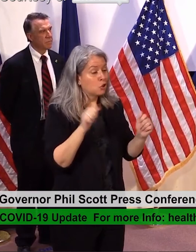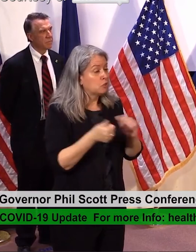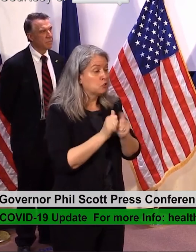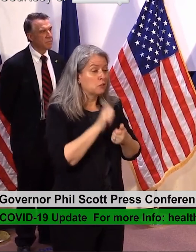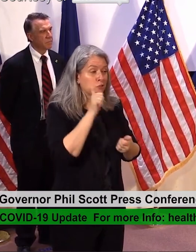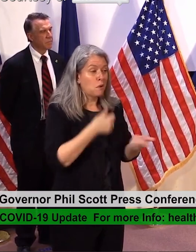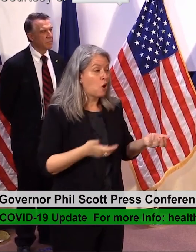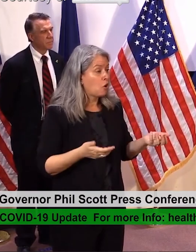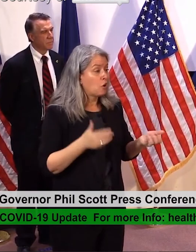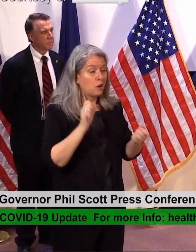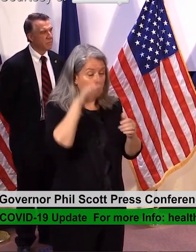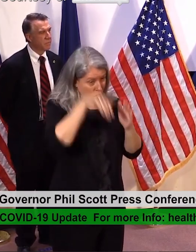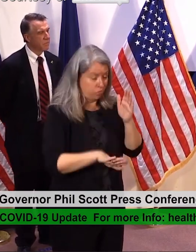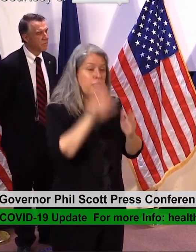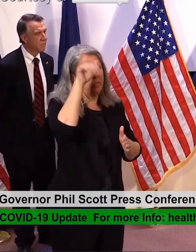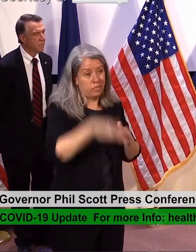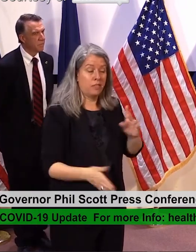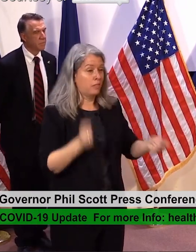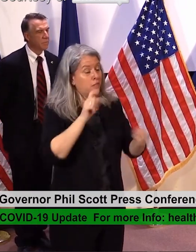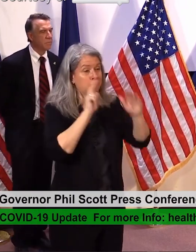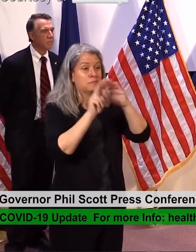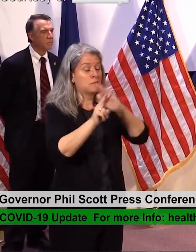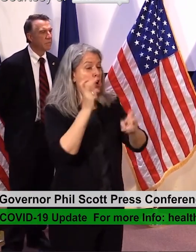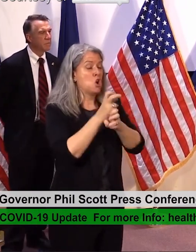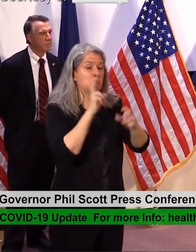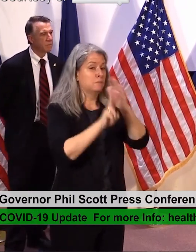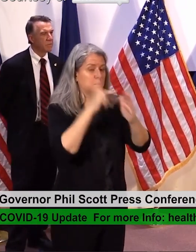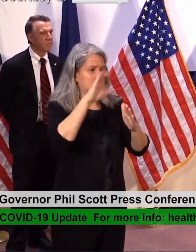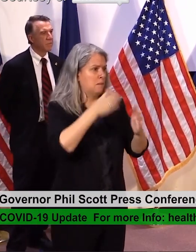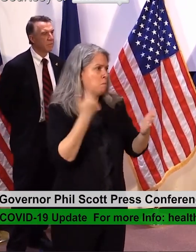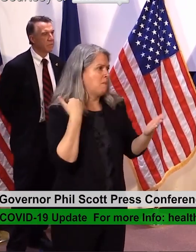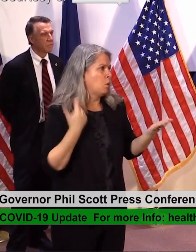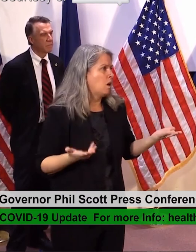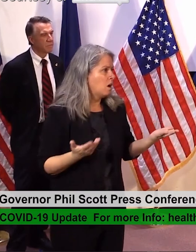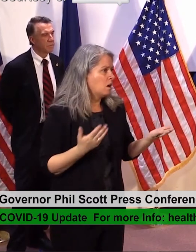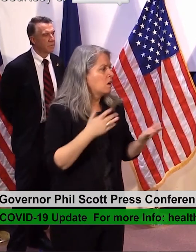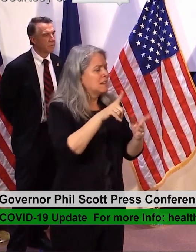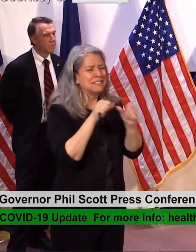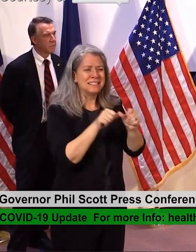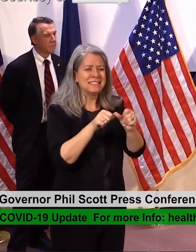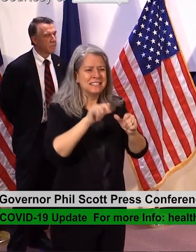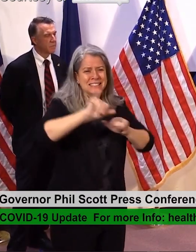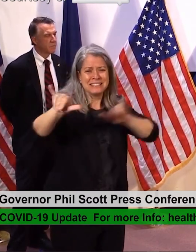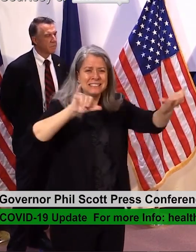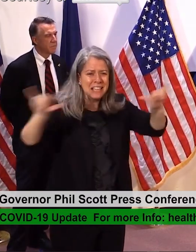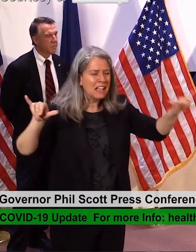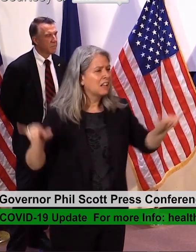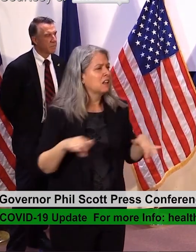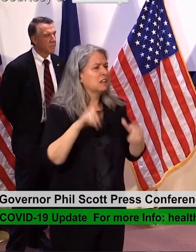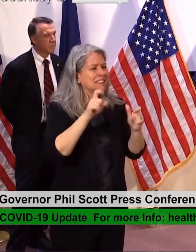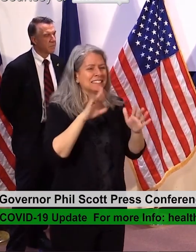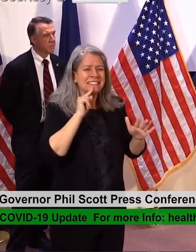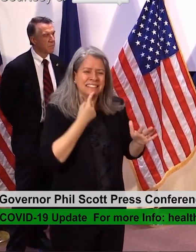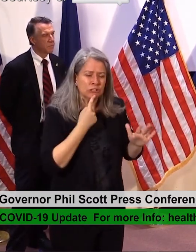they can change for the worst or for the better. And that's why it's so critical for people to continue to social distance, to double down on it,